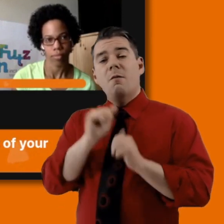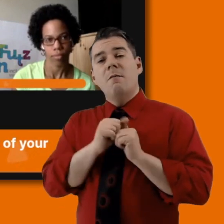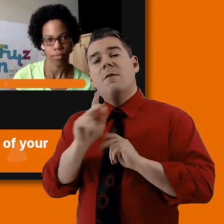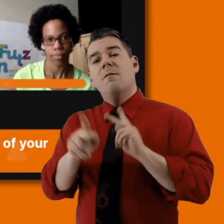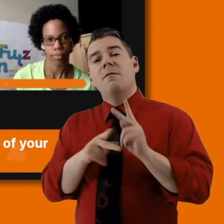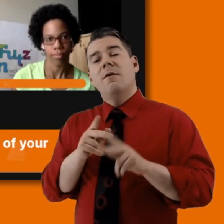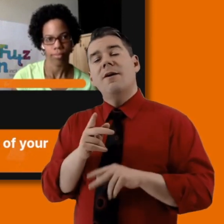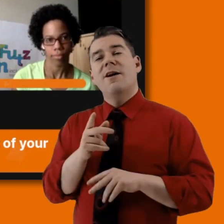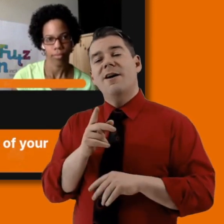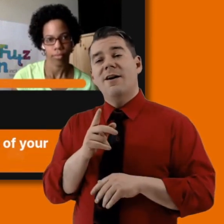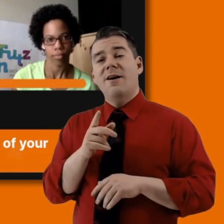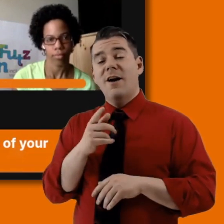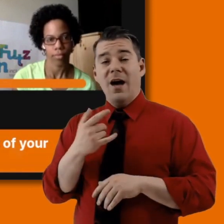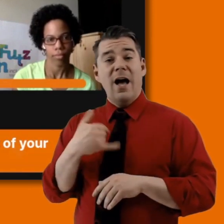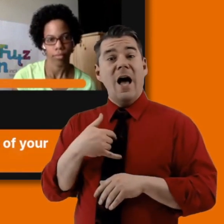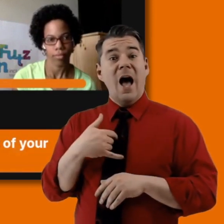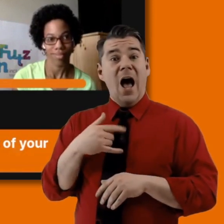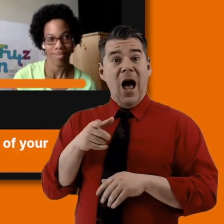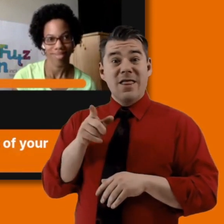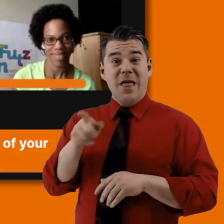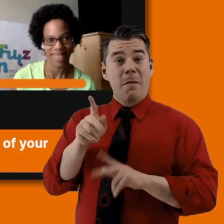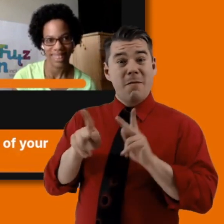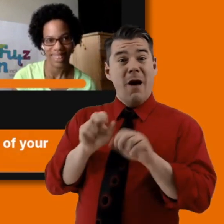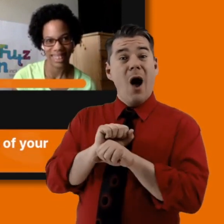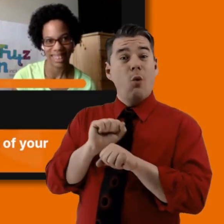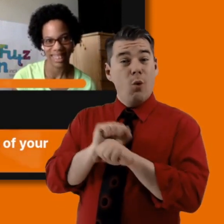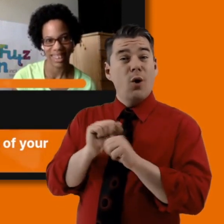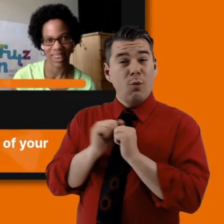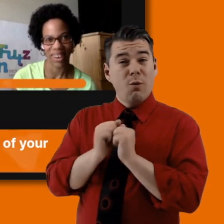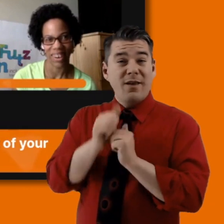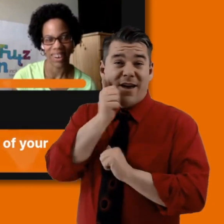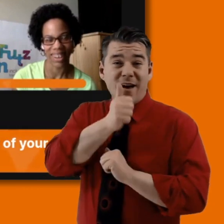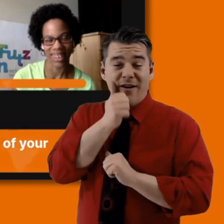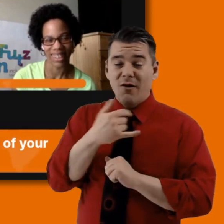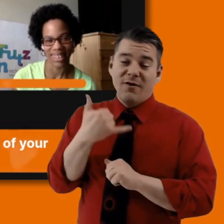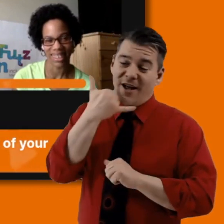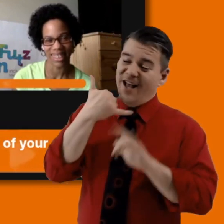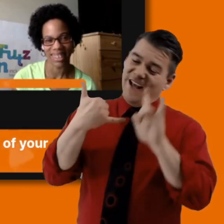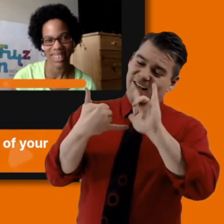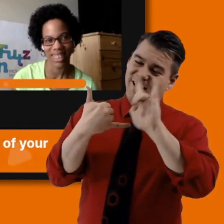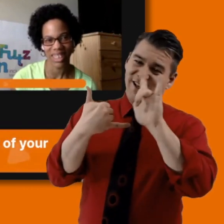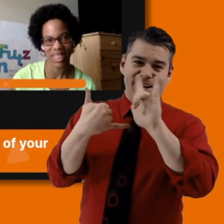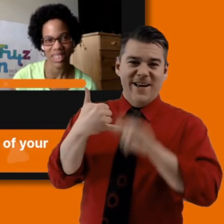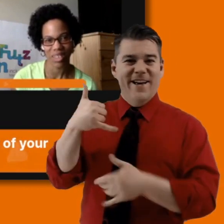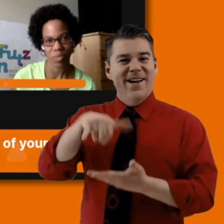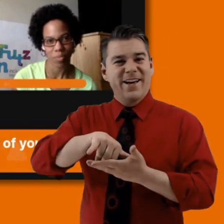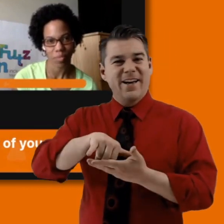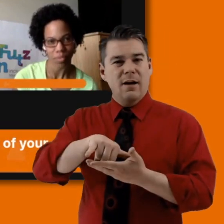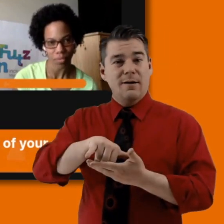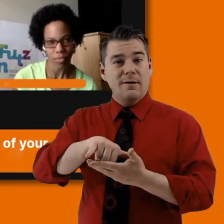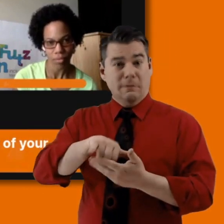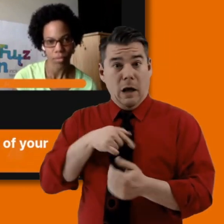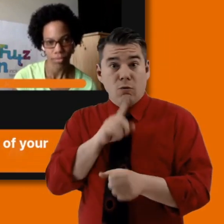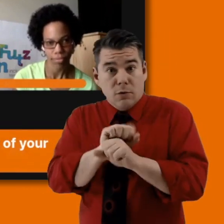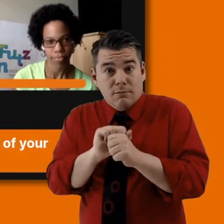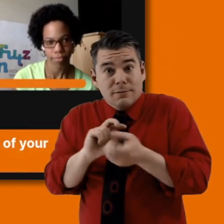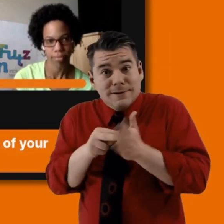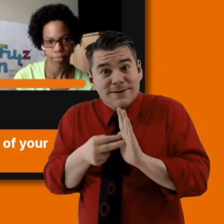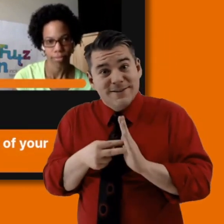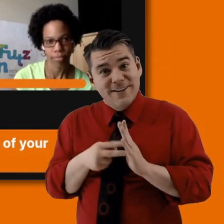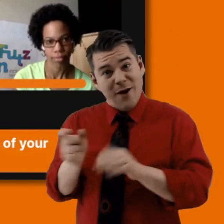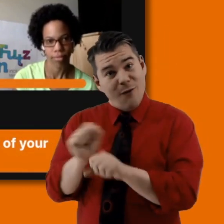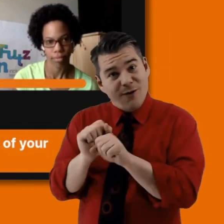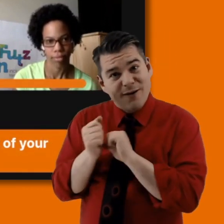people. I say I love you to the people that I work with on a regular basis, and I really mean it. And so I'm